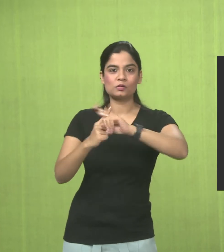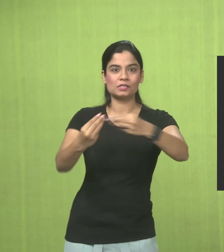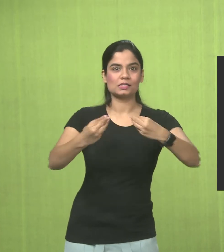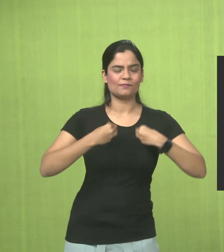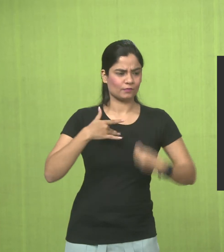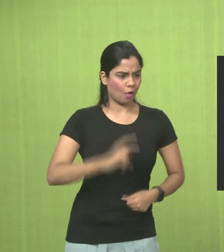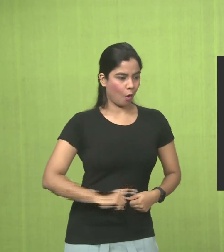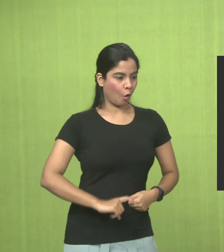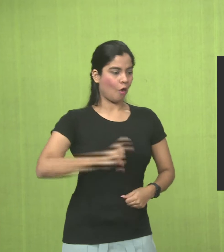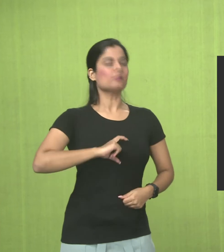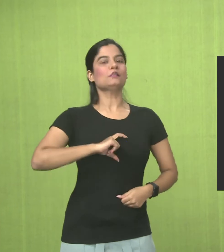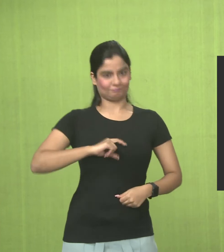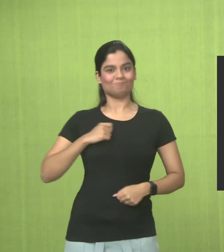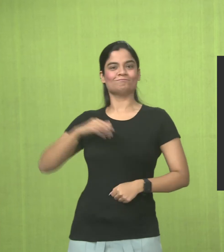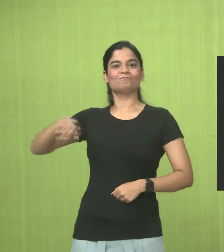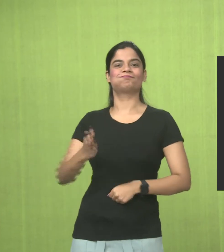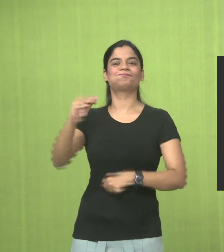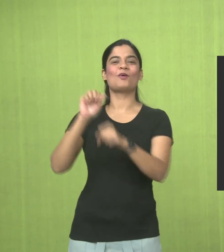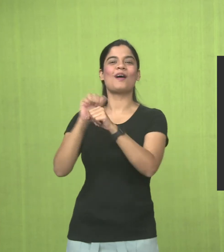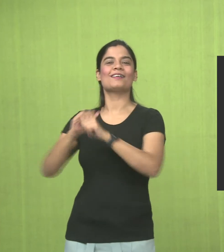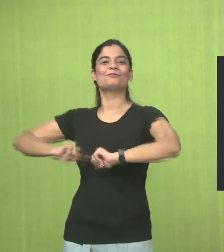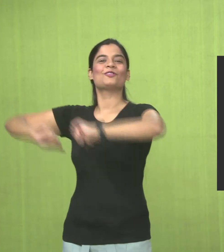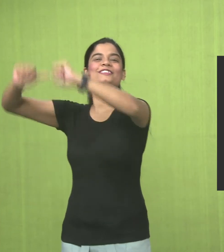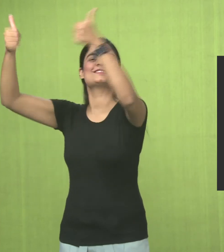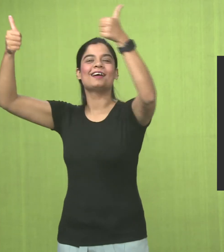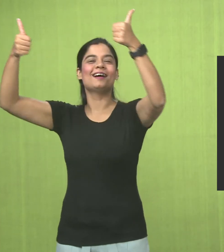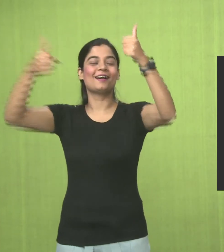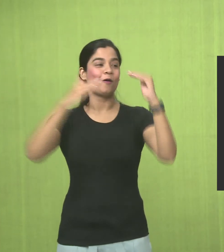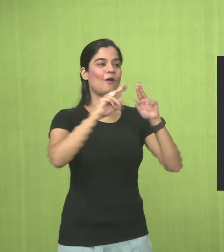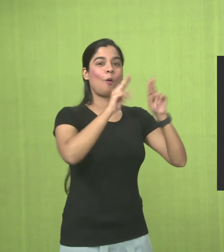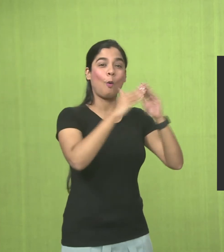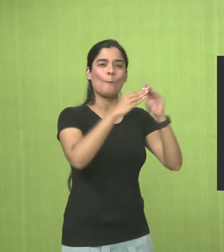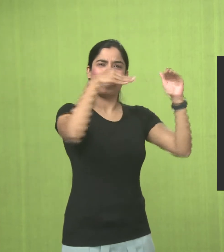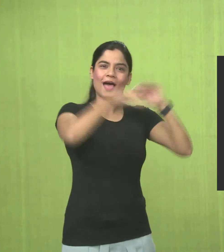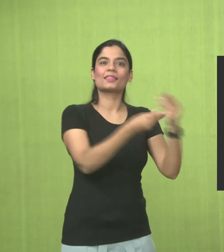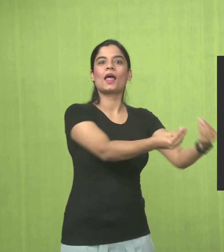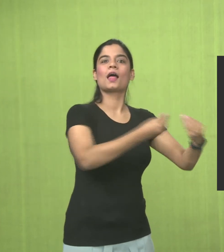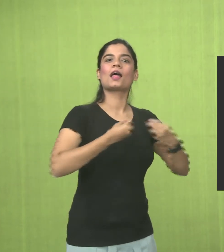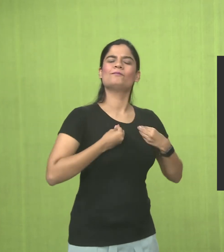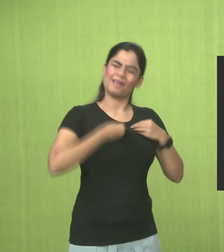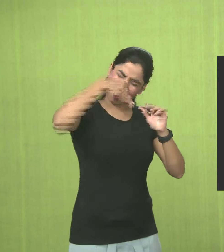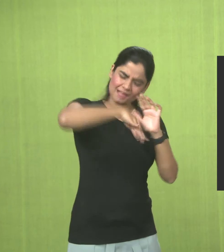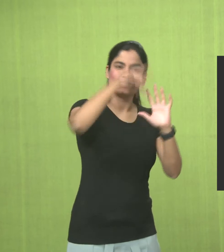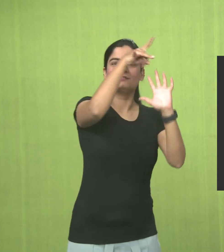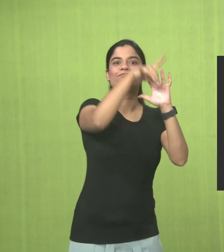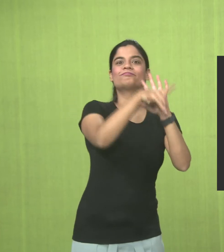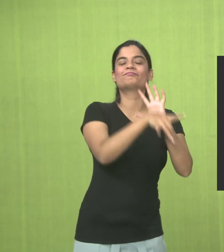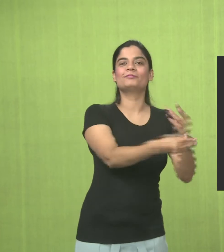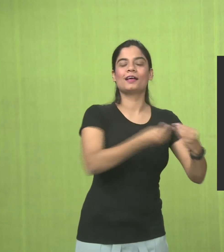Taking care of the family, feeling positive at family is all because of home science and it making us feel content and